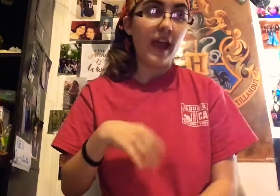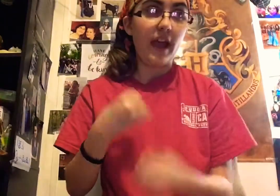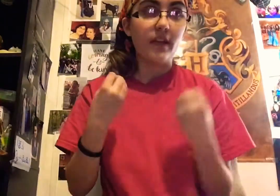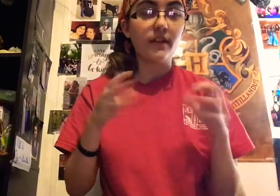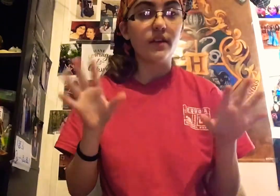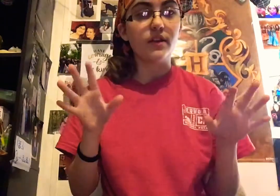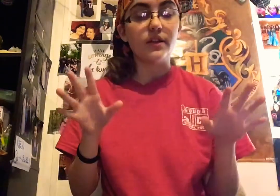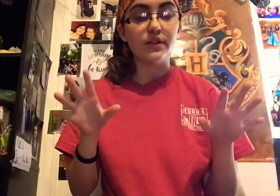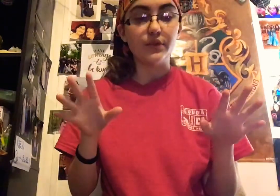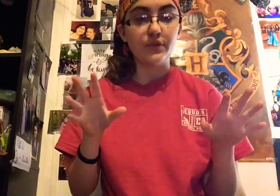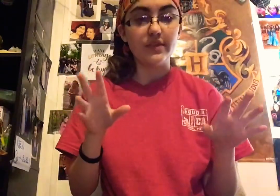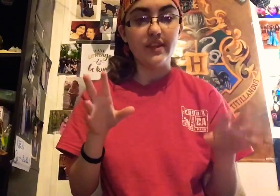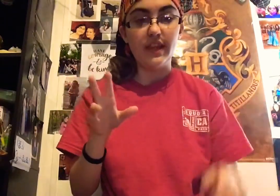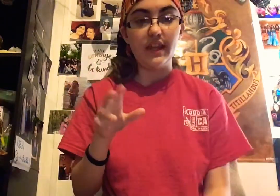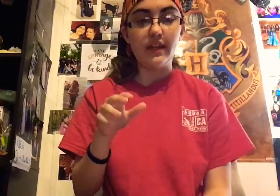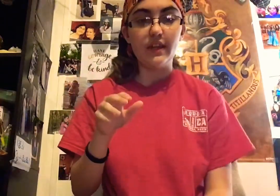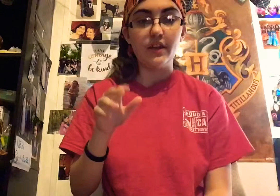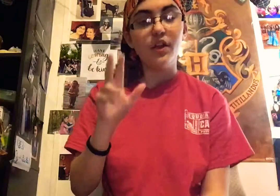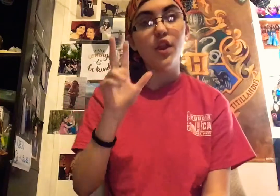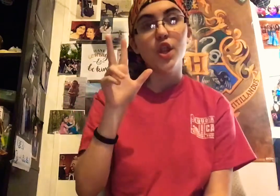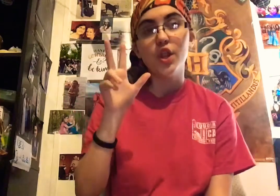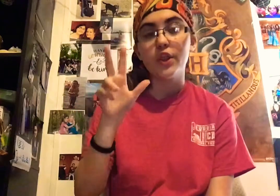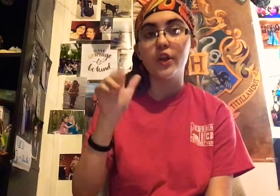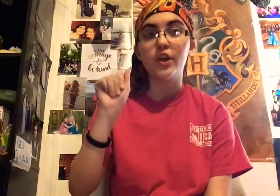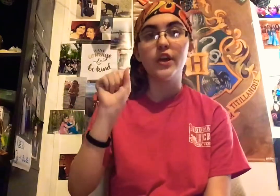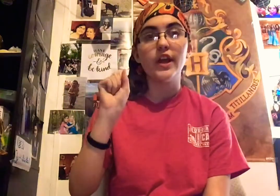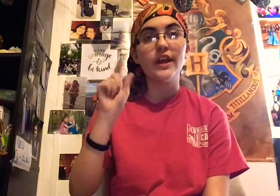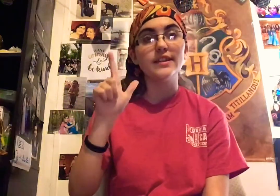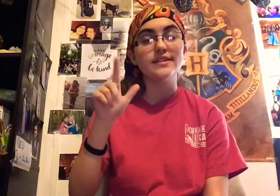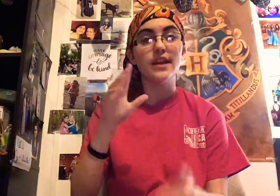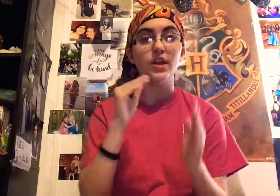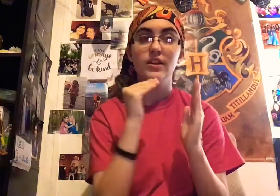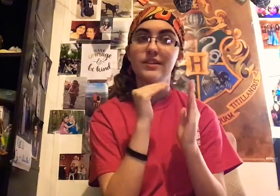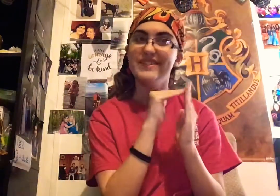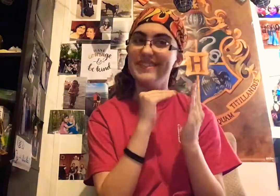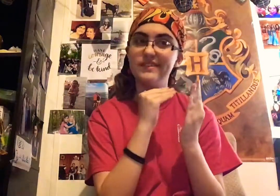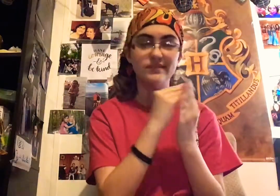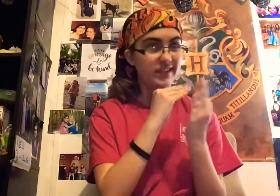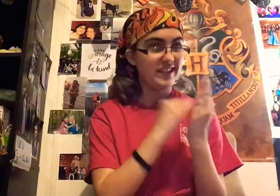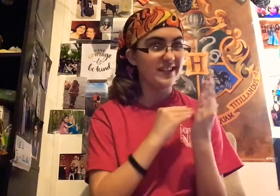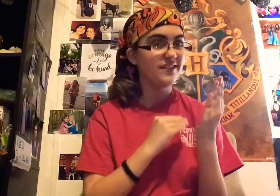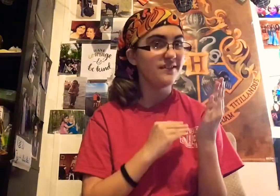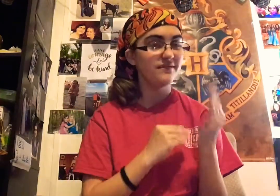That concludes the 3rd ASL lesson.